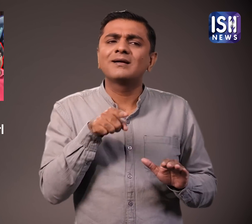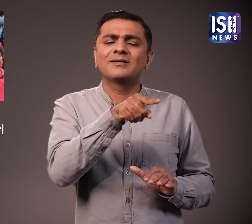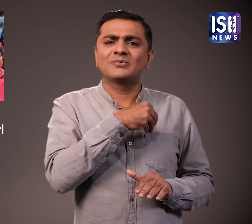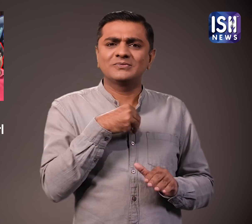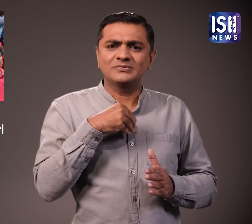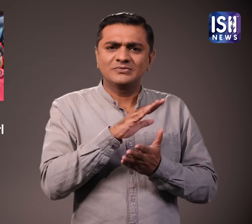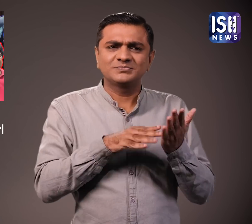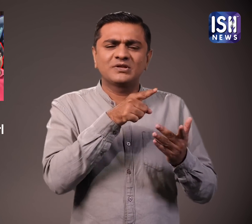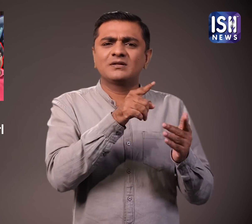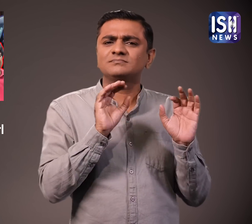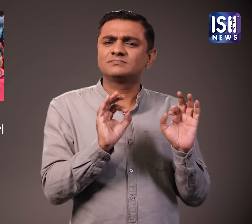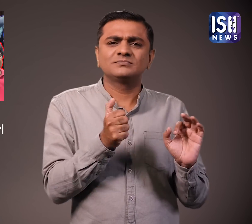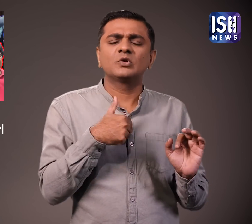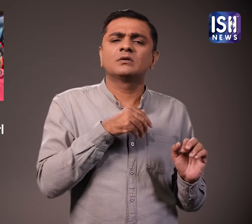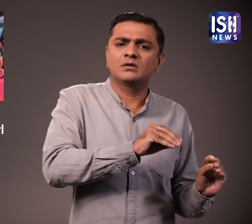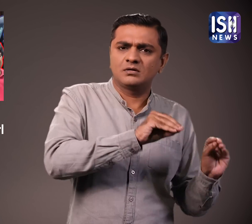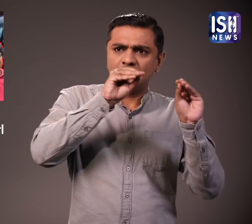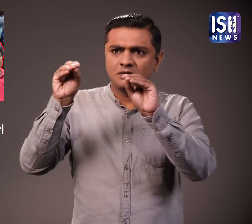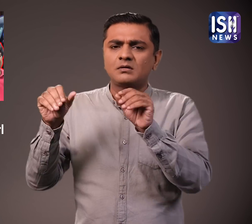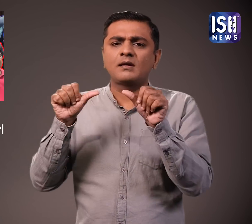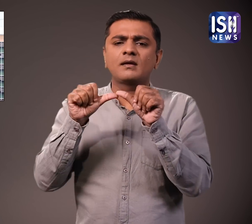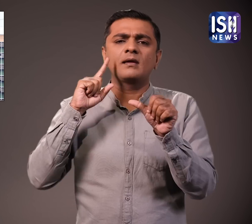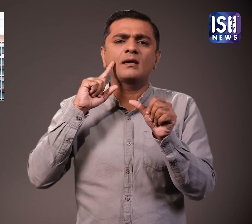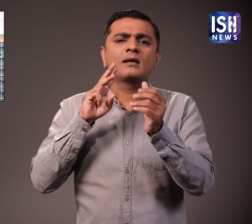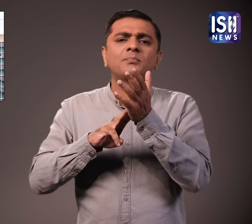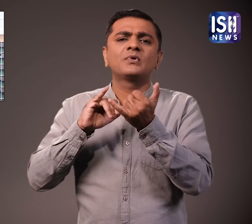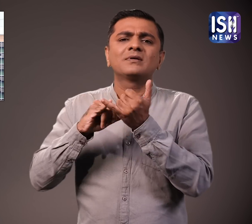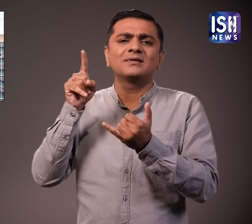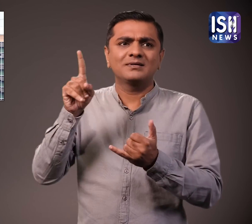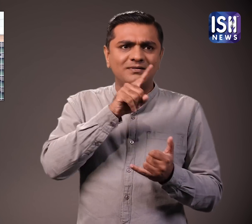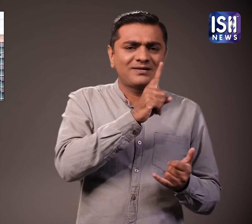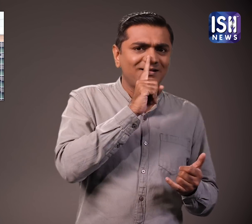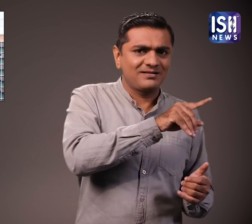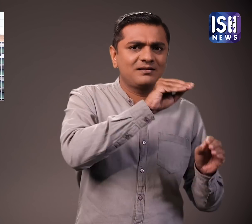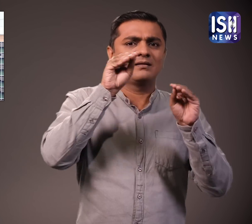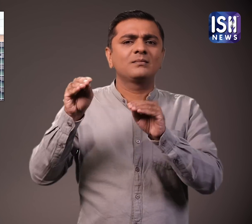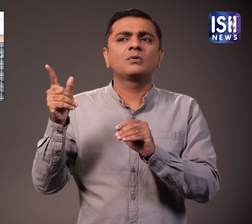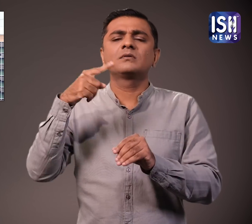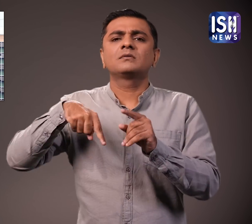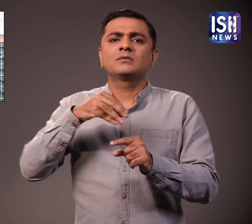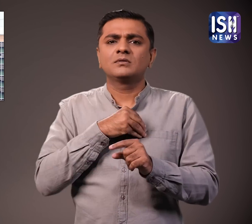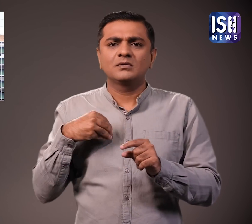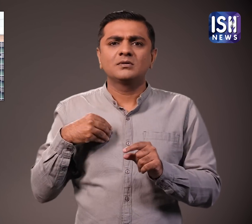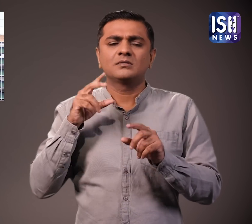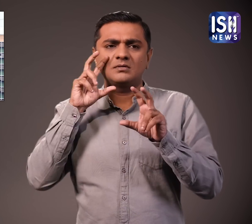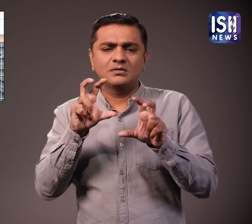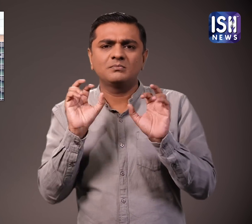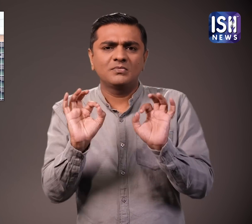so that she can get proper care.